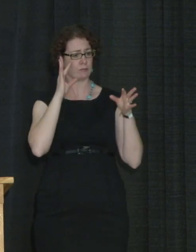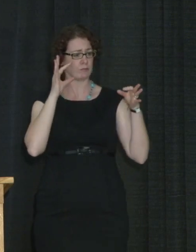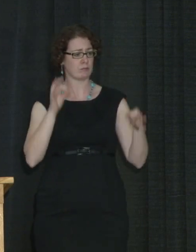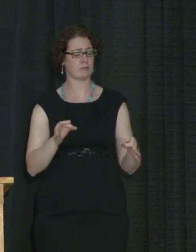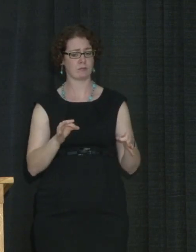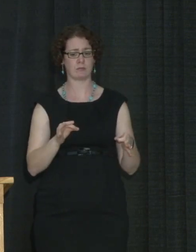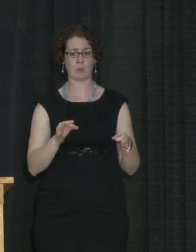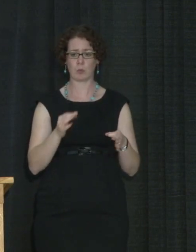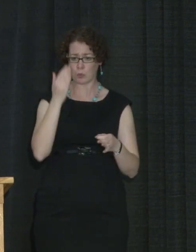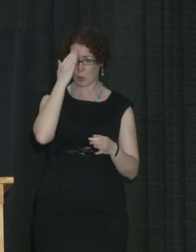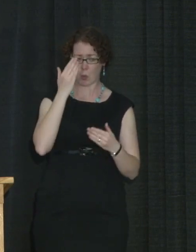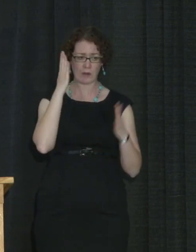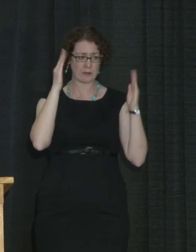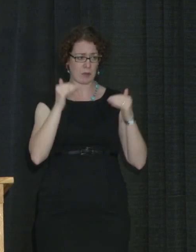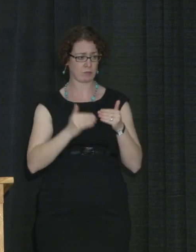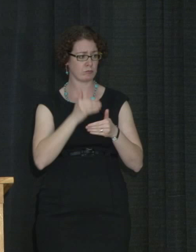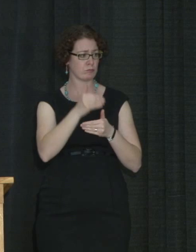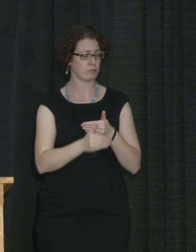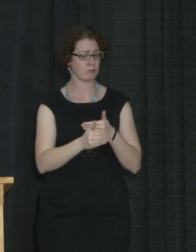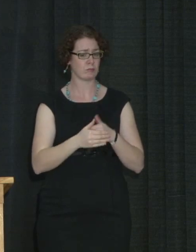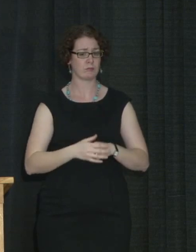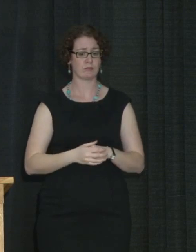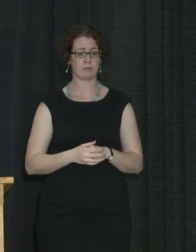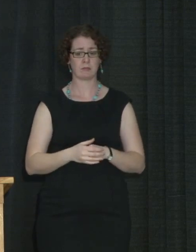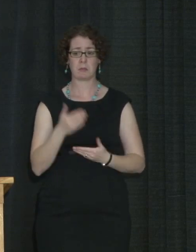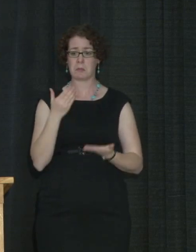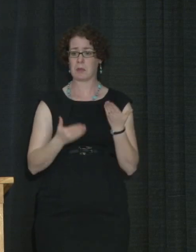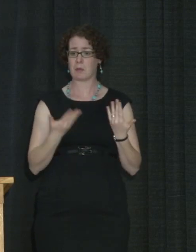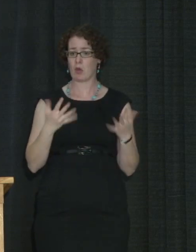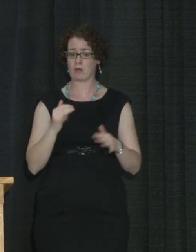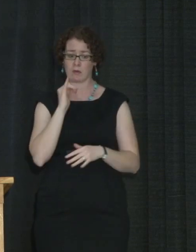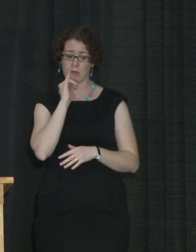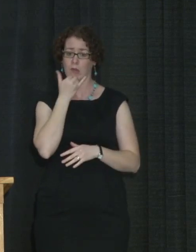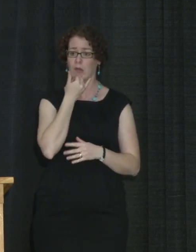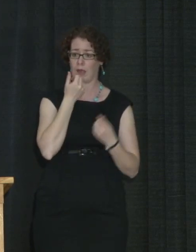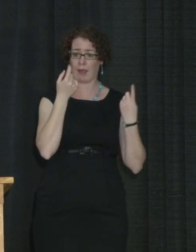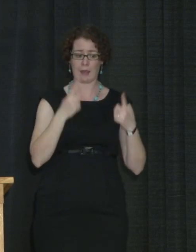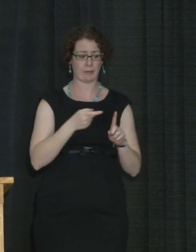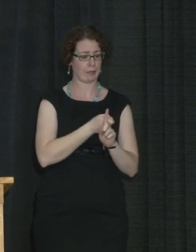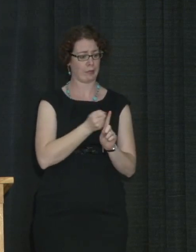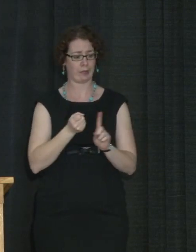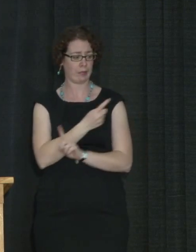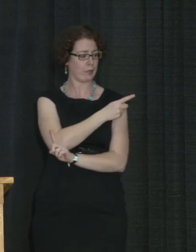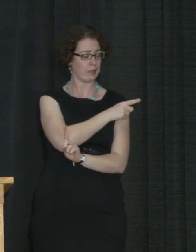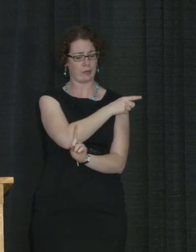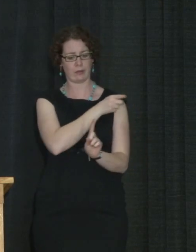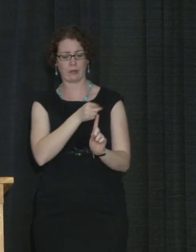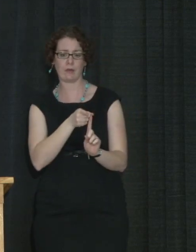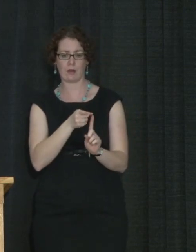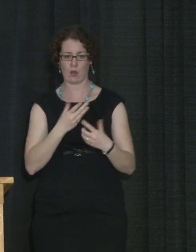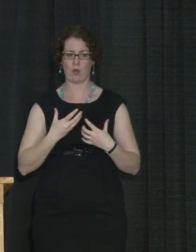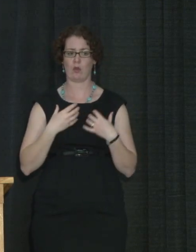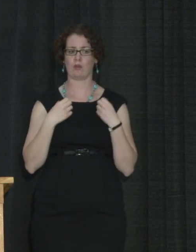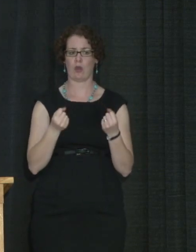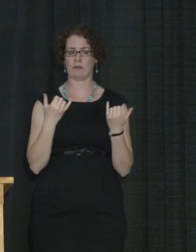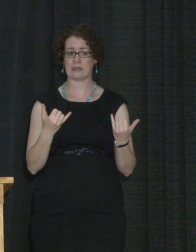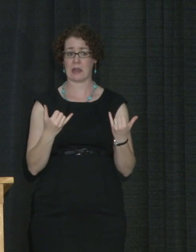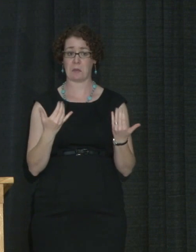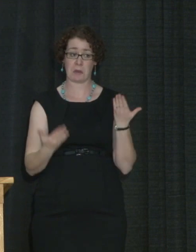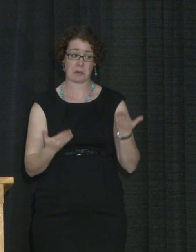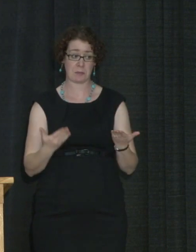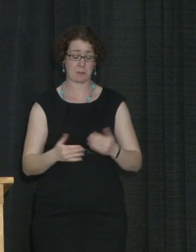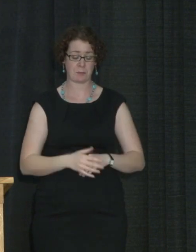down our path. We may have already made the wrong turns and are confident in our purpose on this